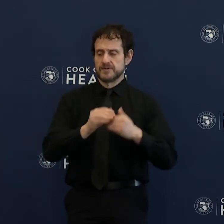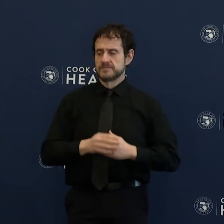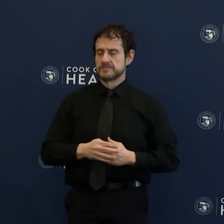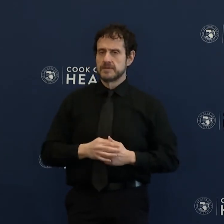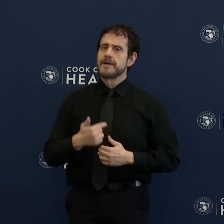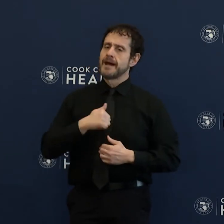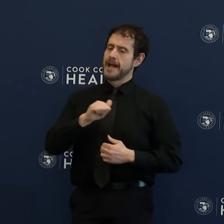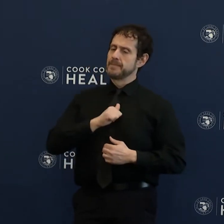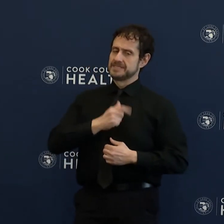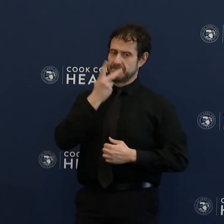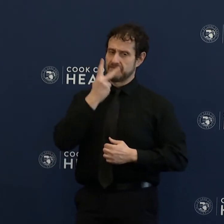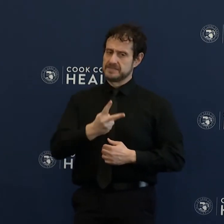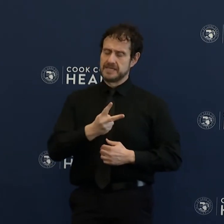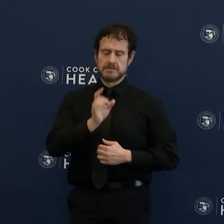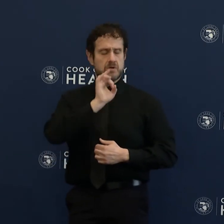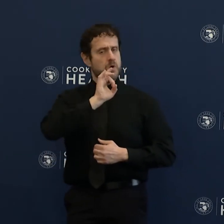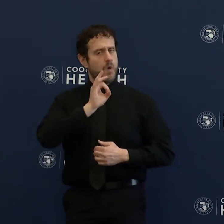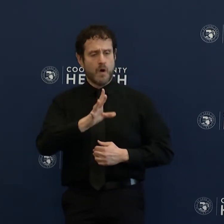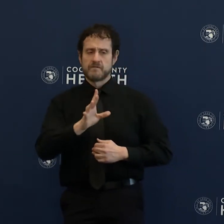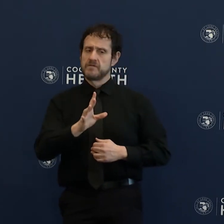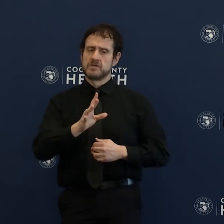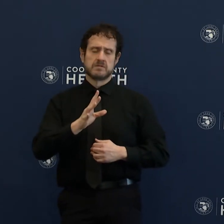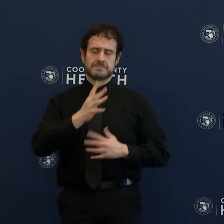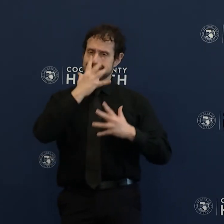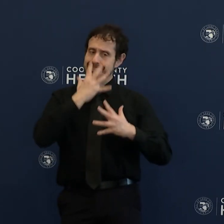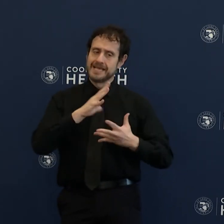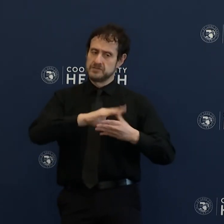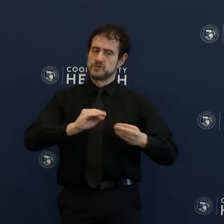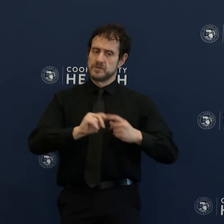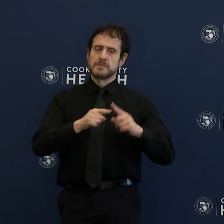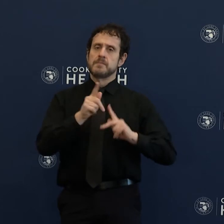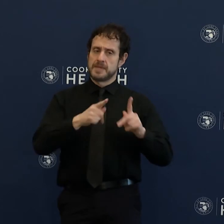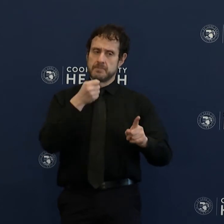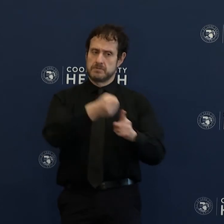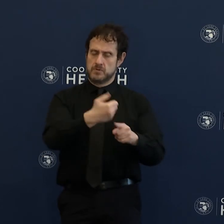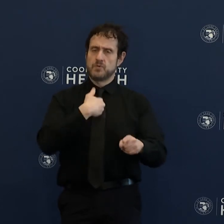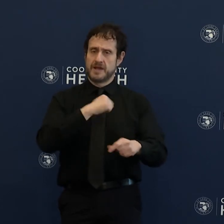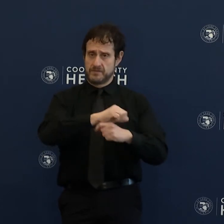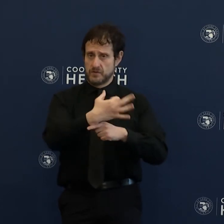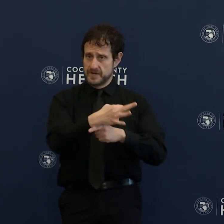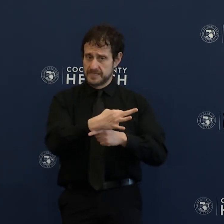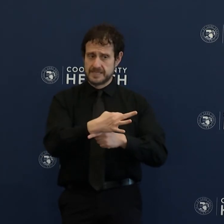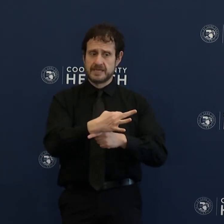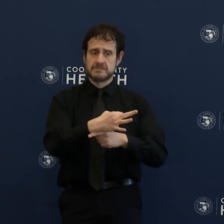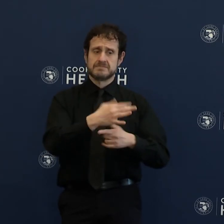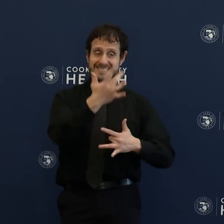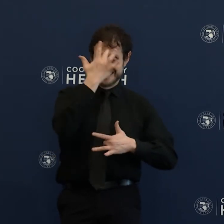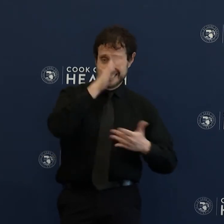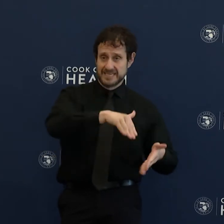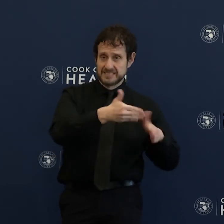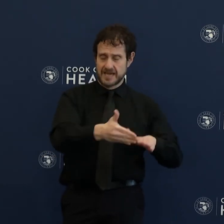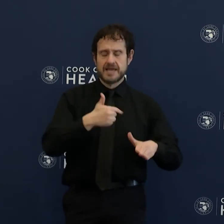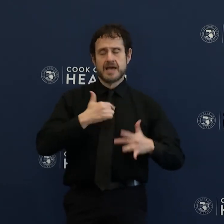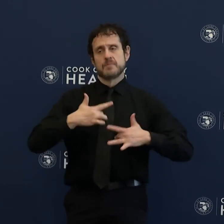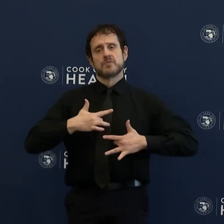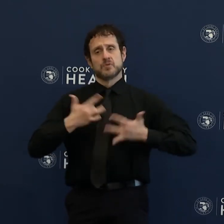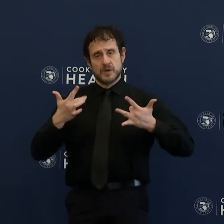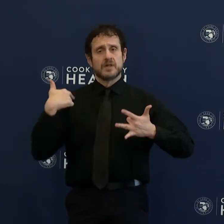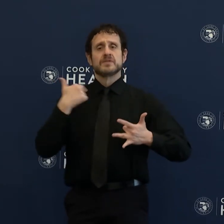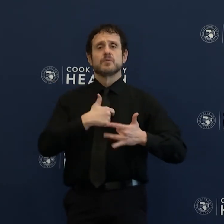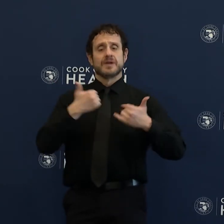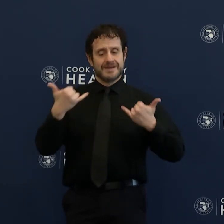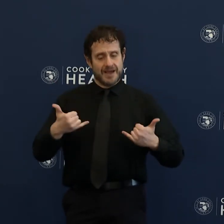COVID-19 personally, I'm excited that we have reached this point in our nation, in our county, and that we are able to start making vaccine available to our